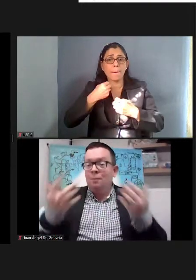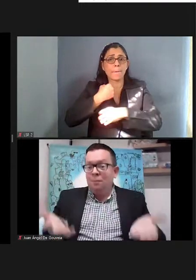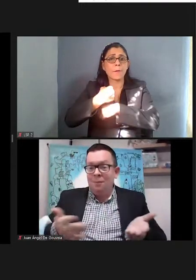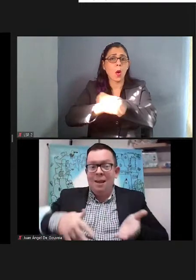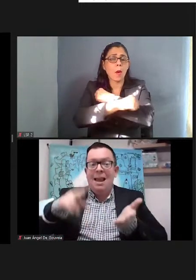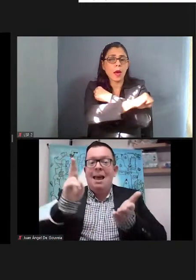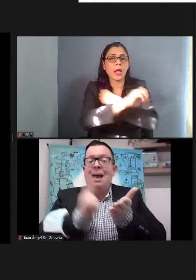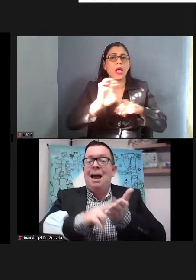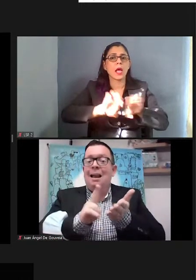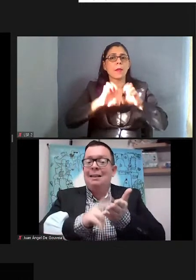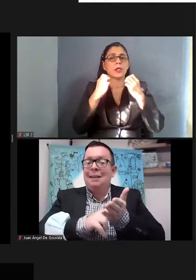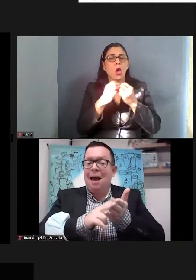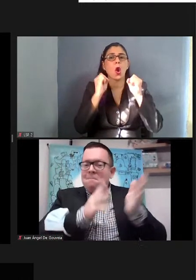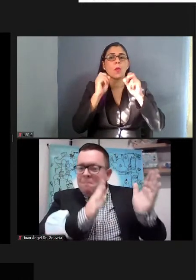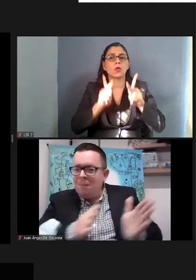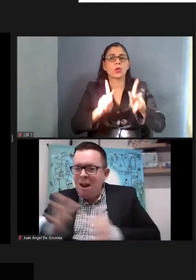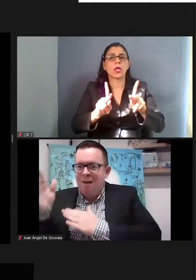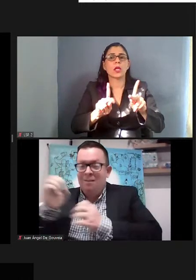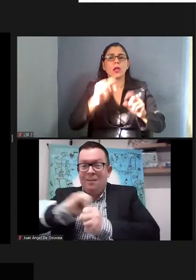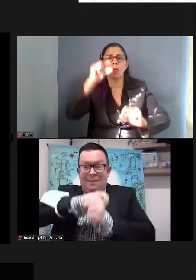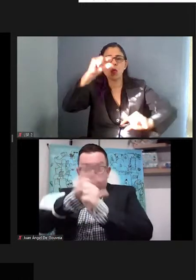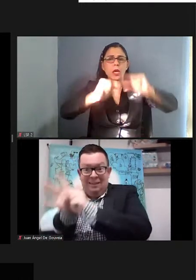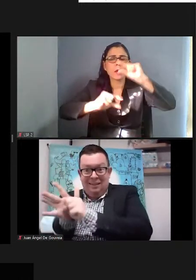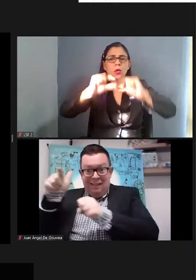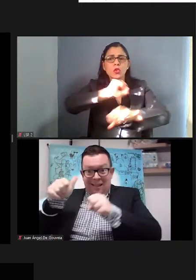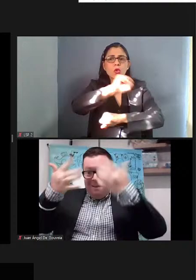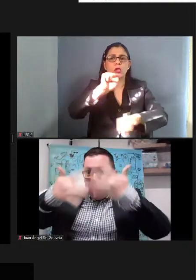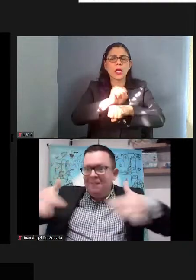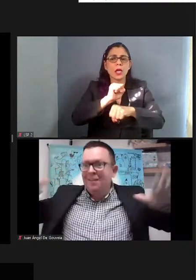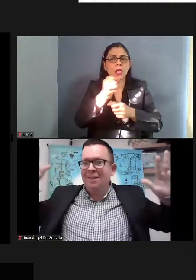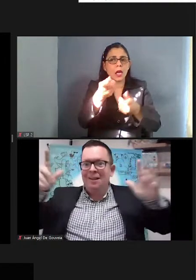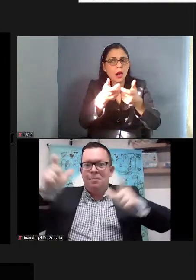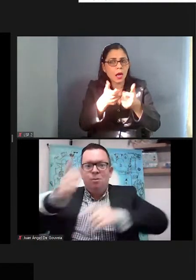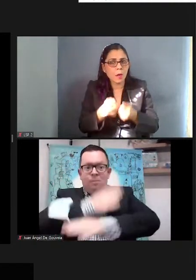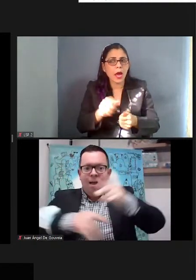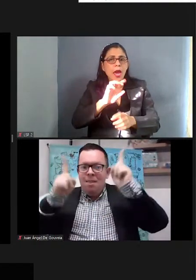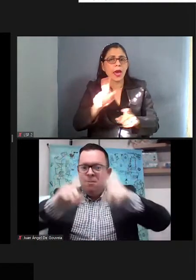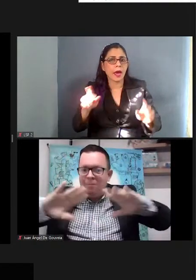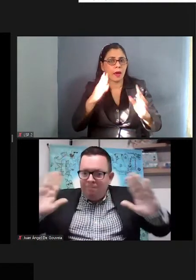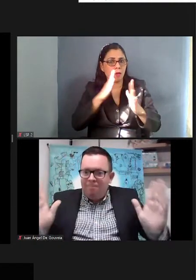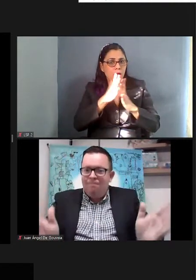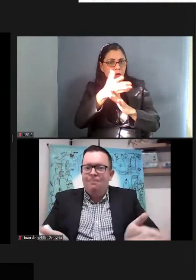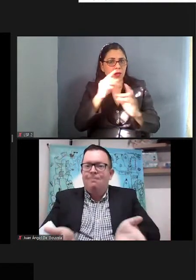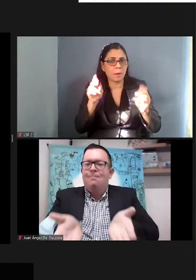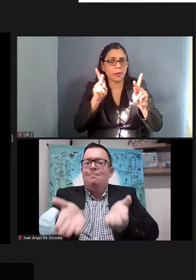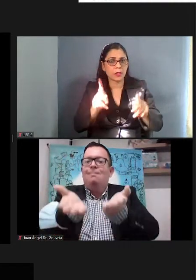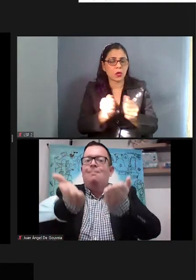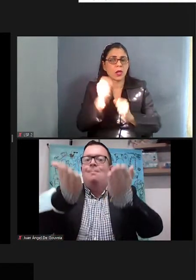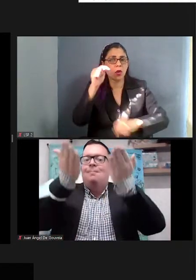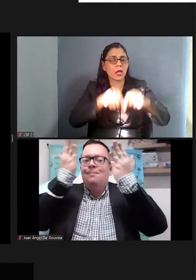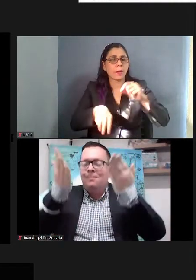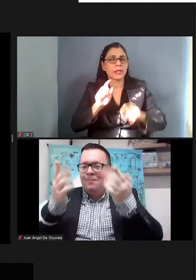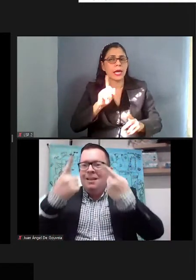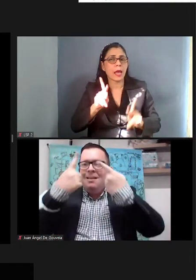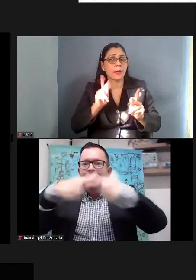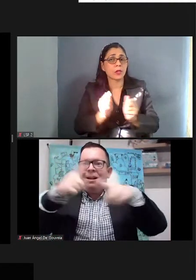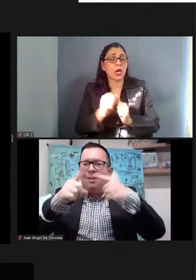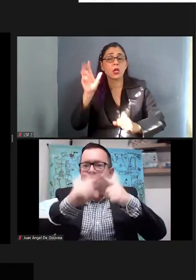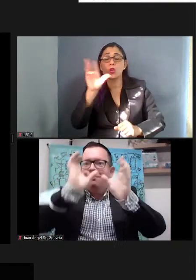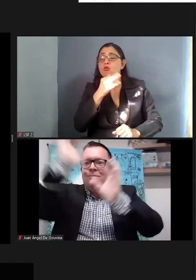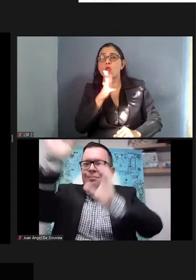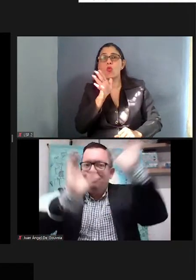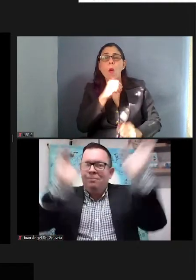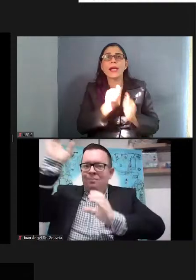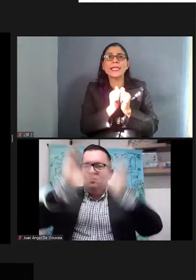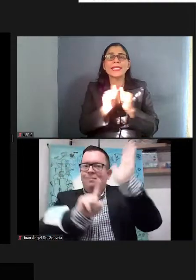equity of opportunities and a social balance and economic balance among persons with disabilities and those who do